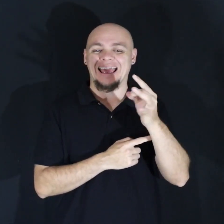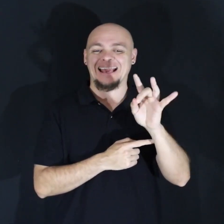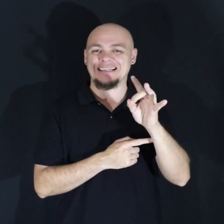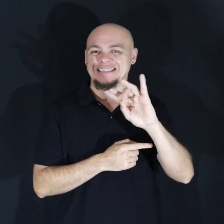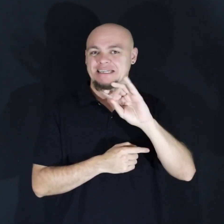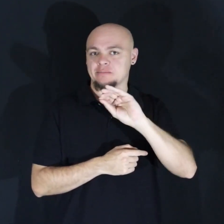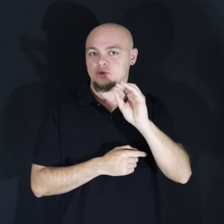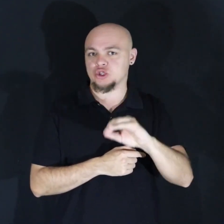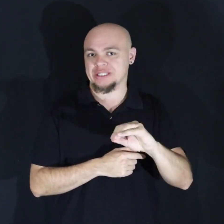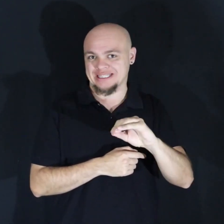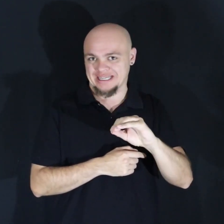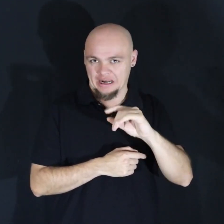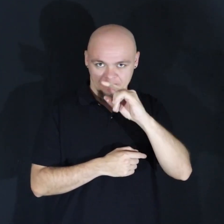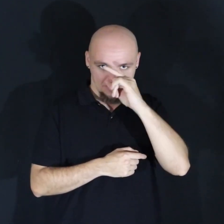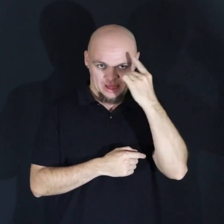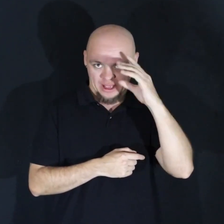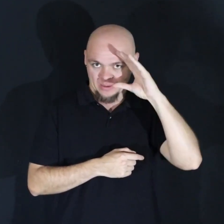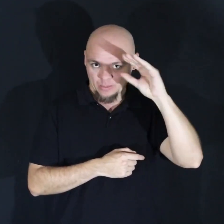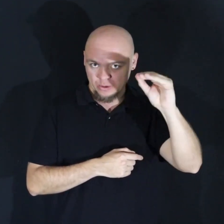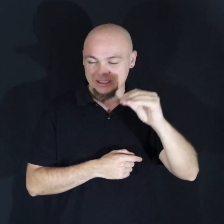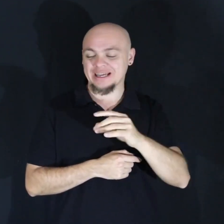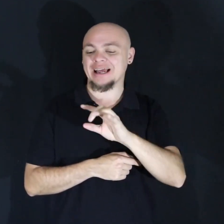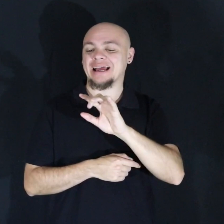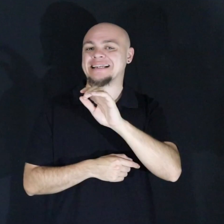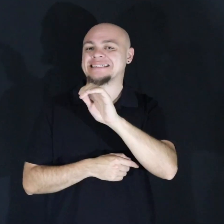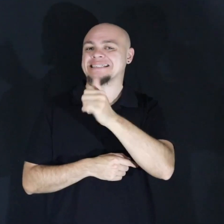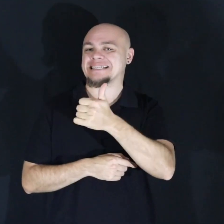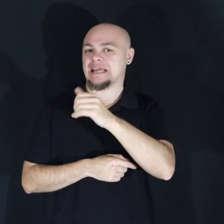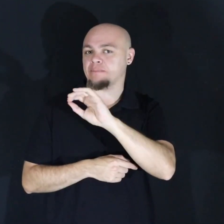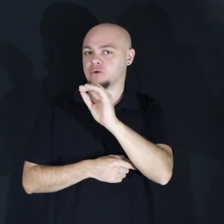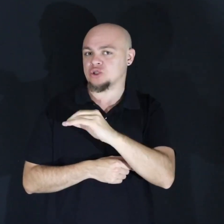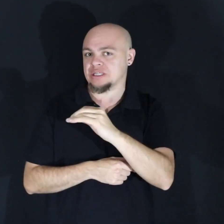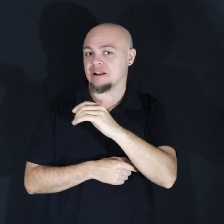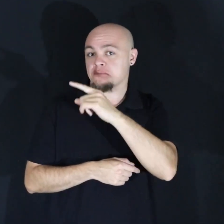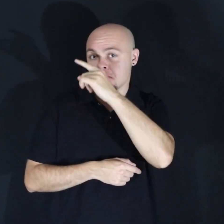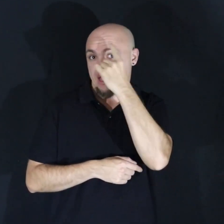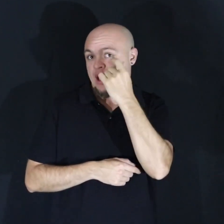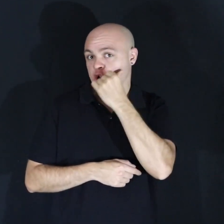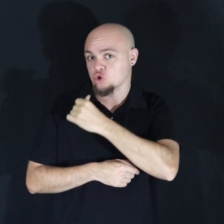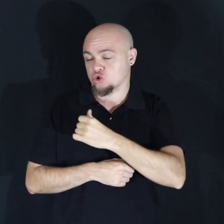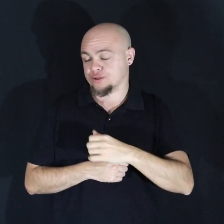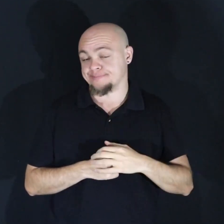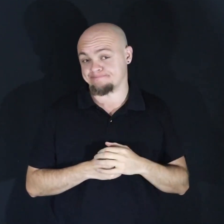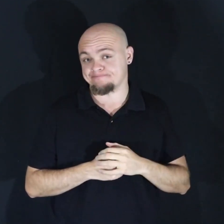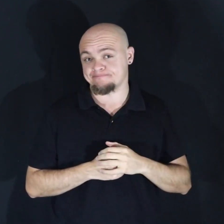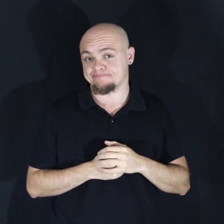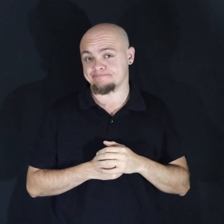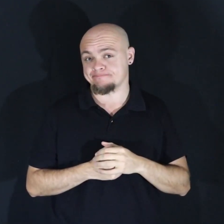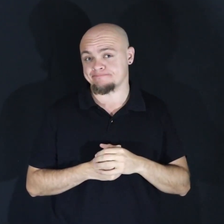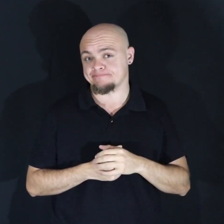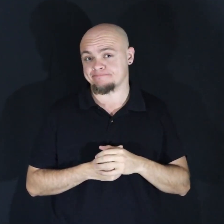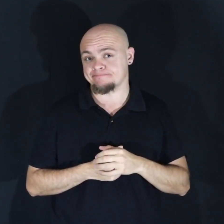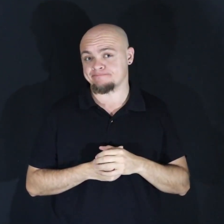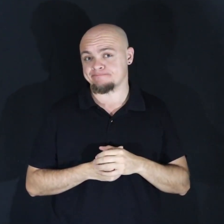18% of Black boys and 10% of Black girls.